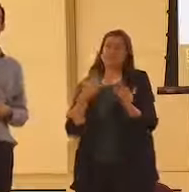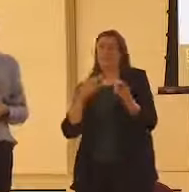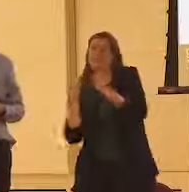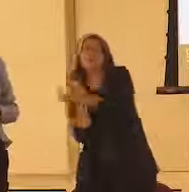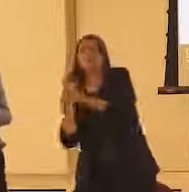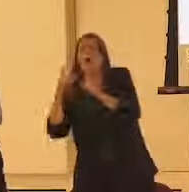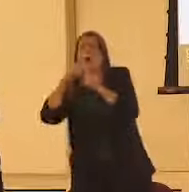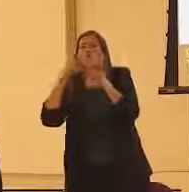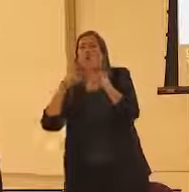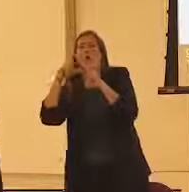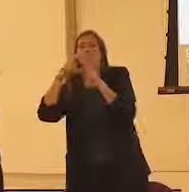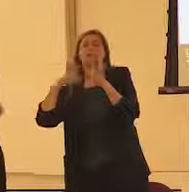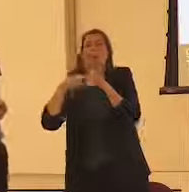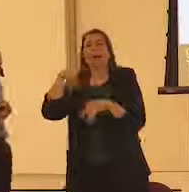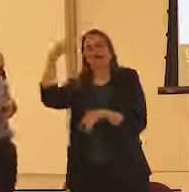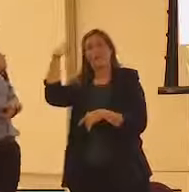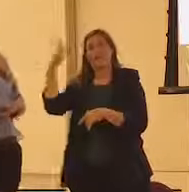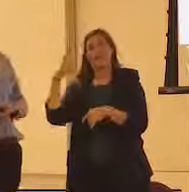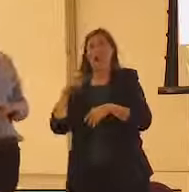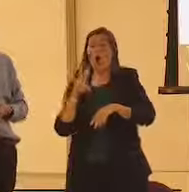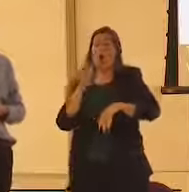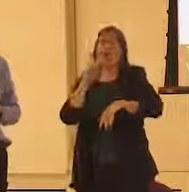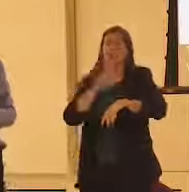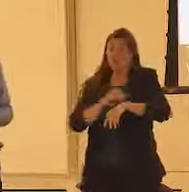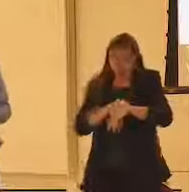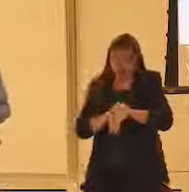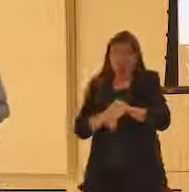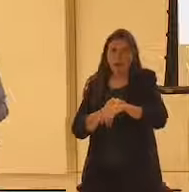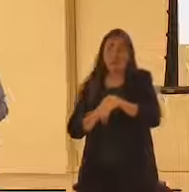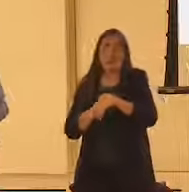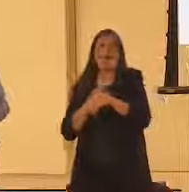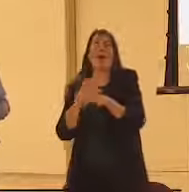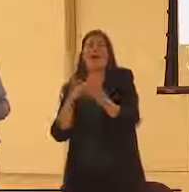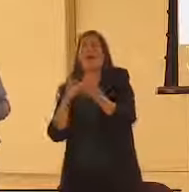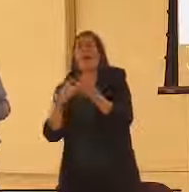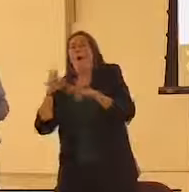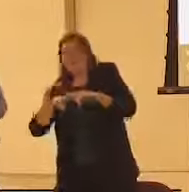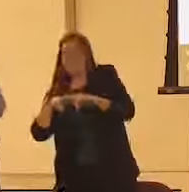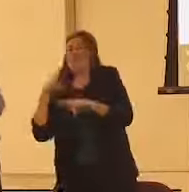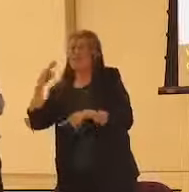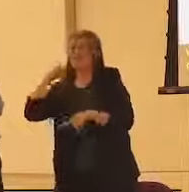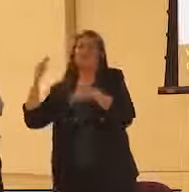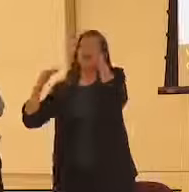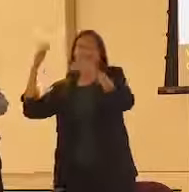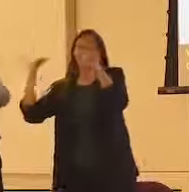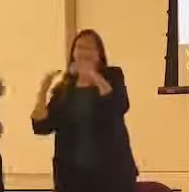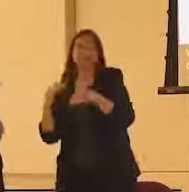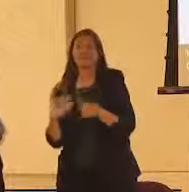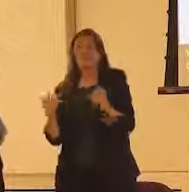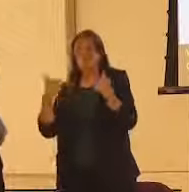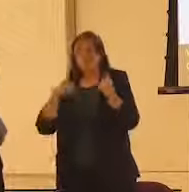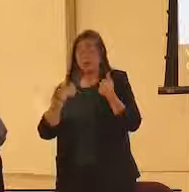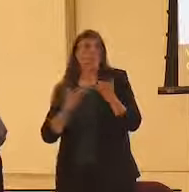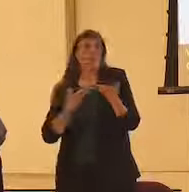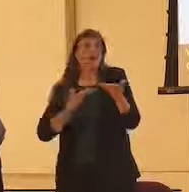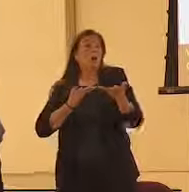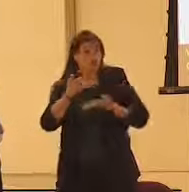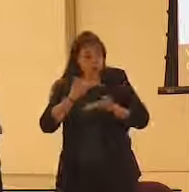made up, which is being a doctor of deaf adults. So I'm a consultant forensic psychiatrist who